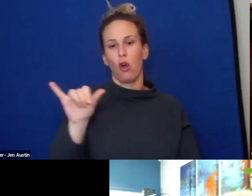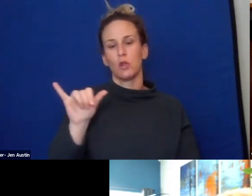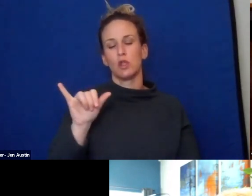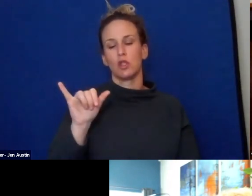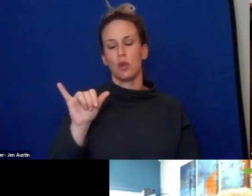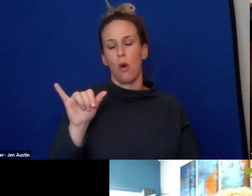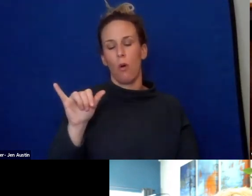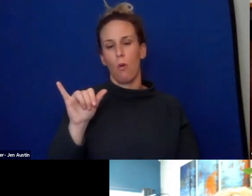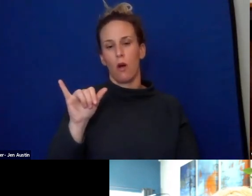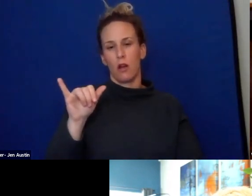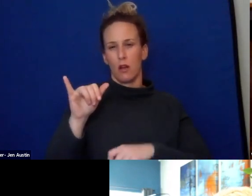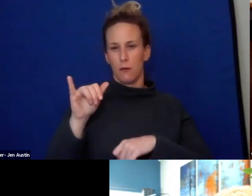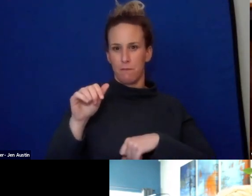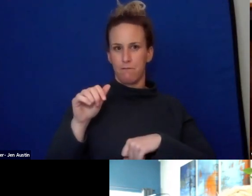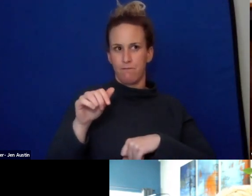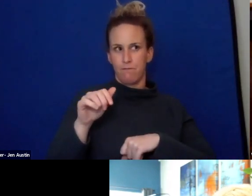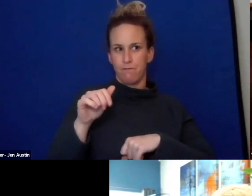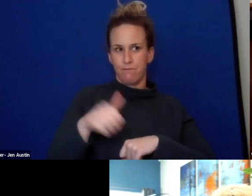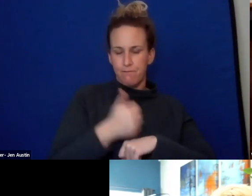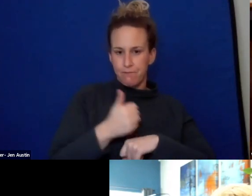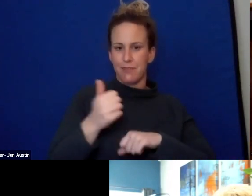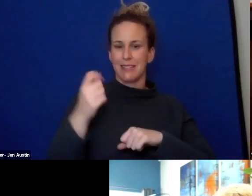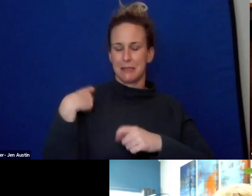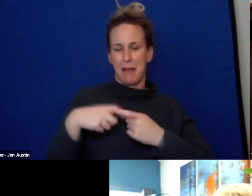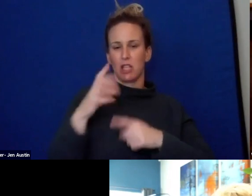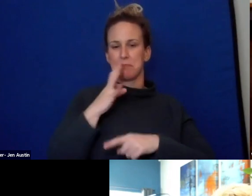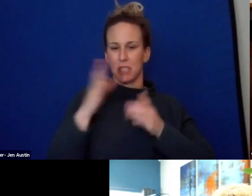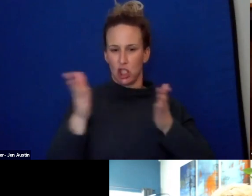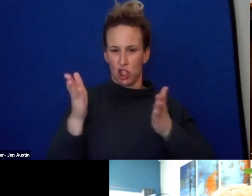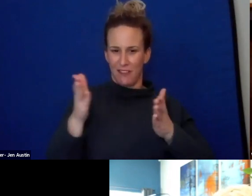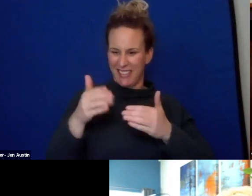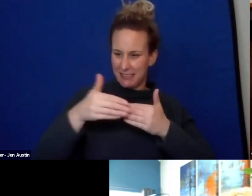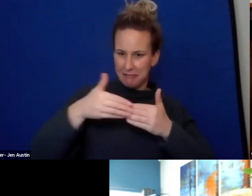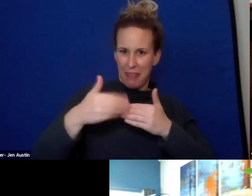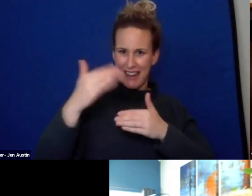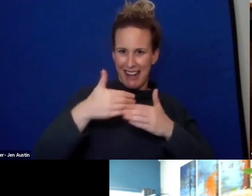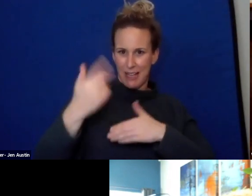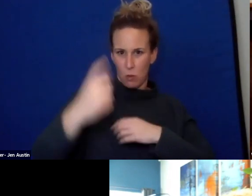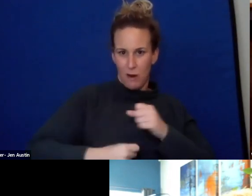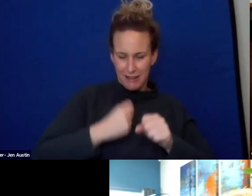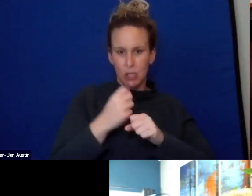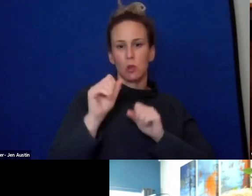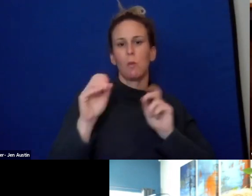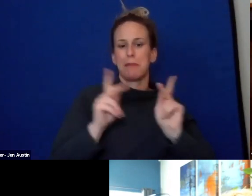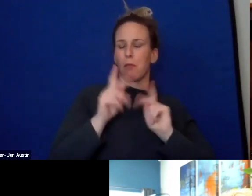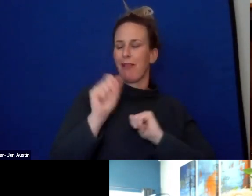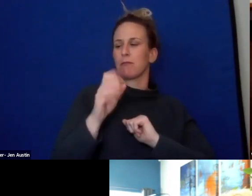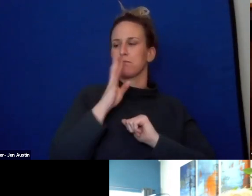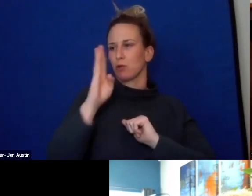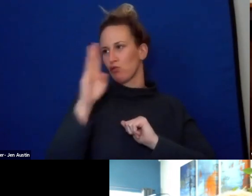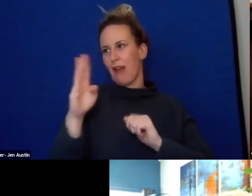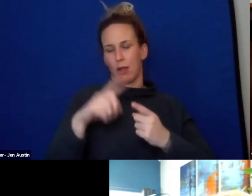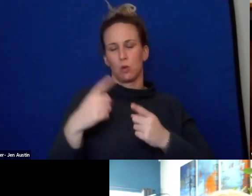um spanish speaking services over the next year so people can talk to someone who is um a spanish speaker